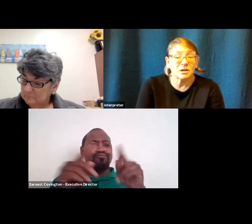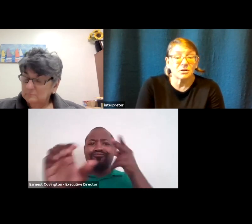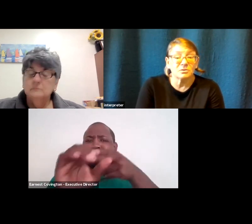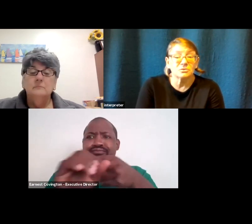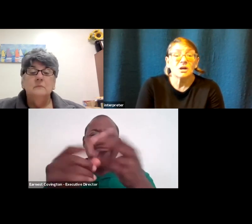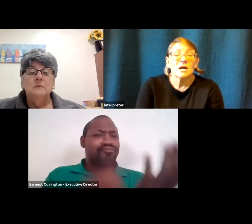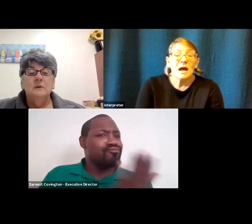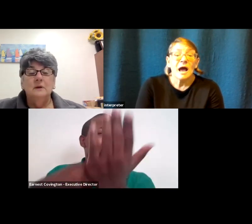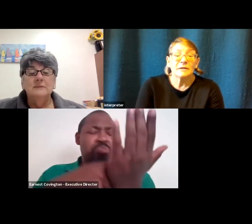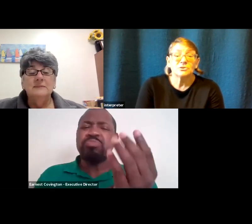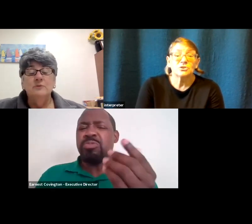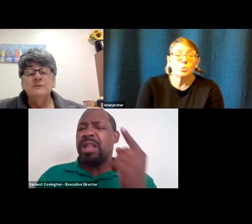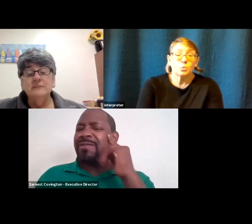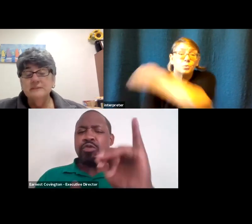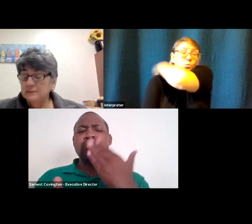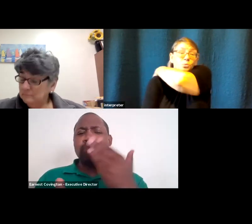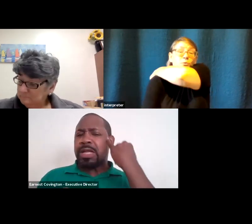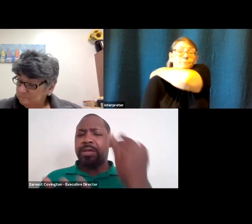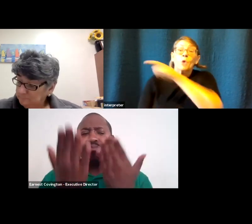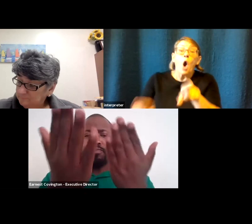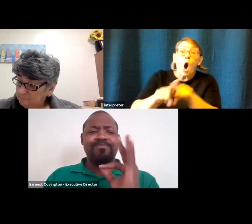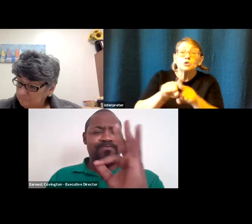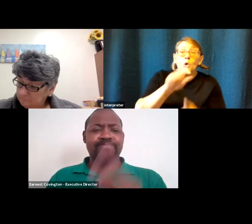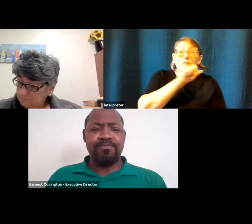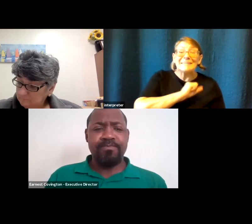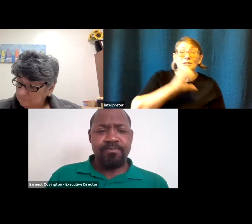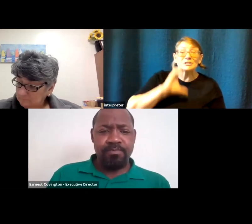extra skills. A senior citizen.